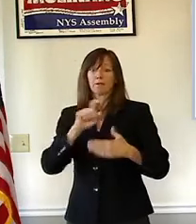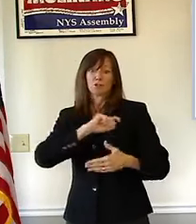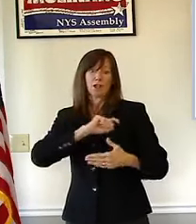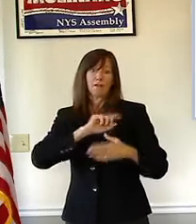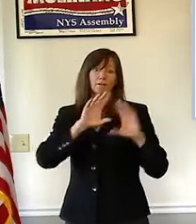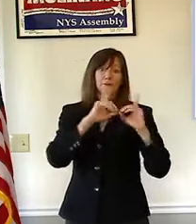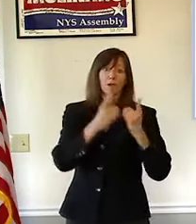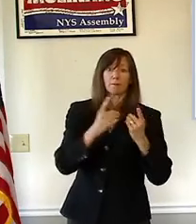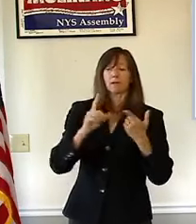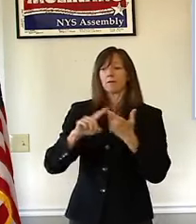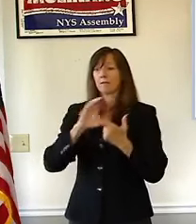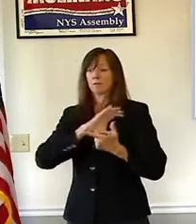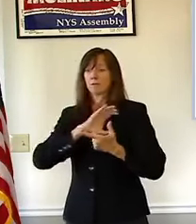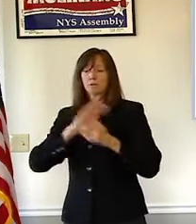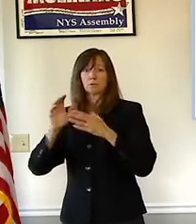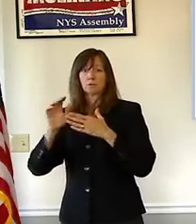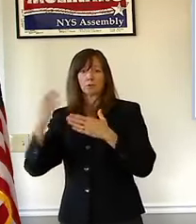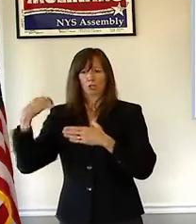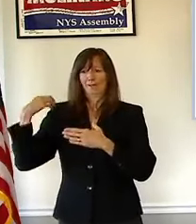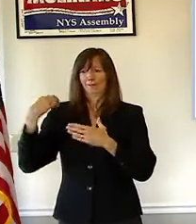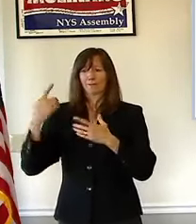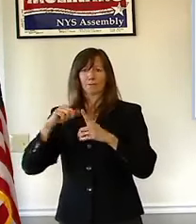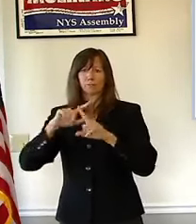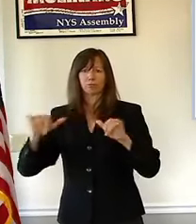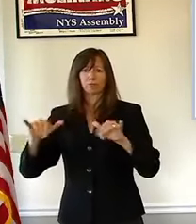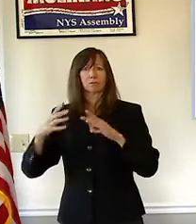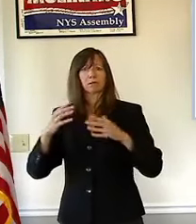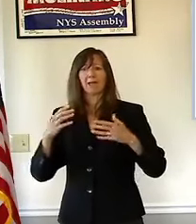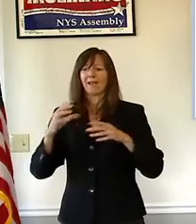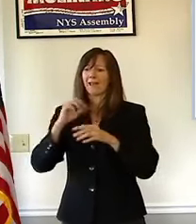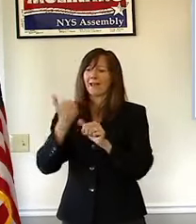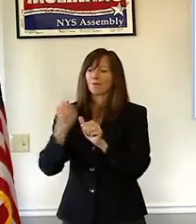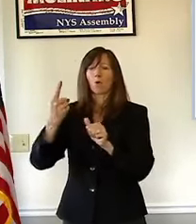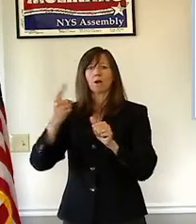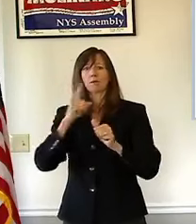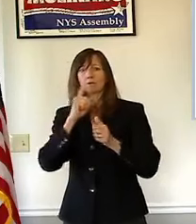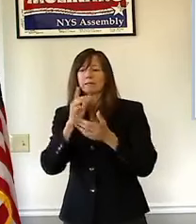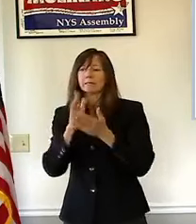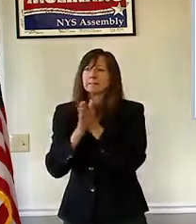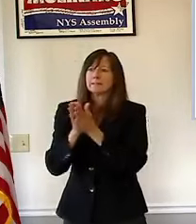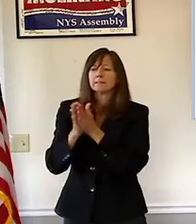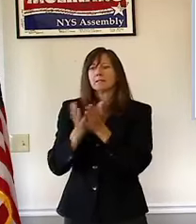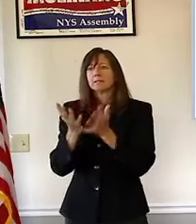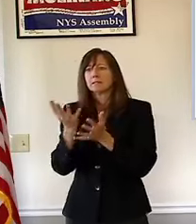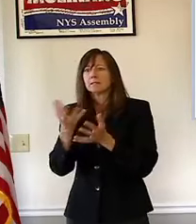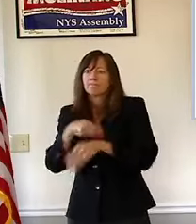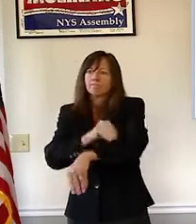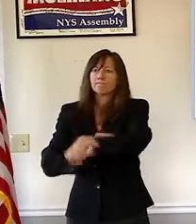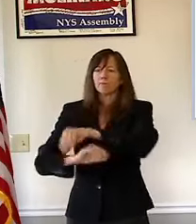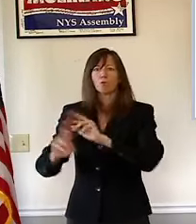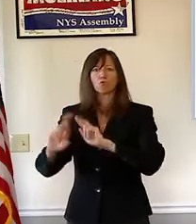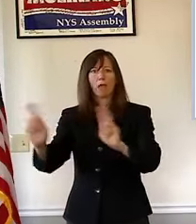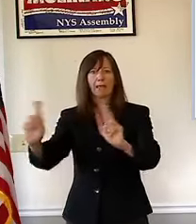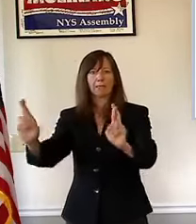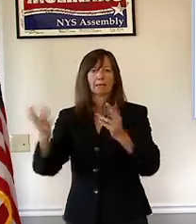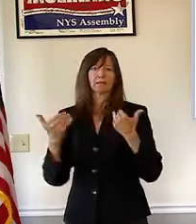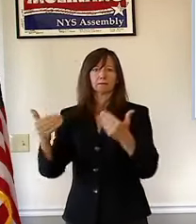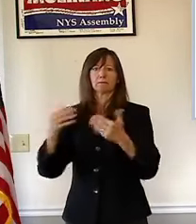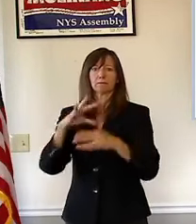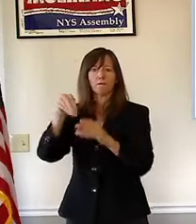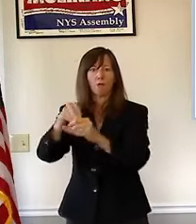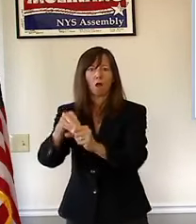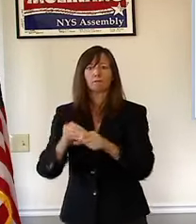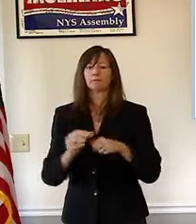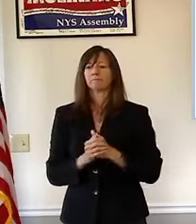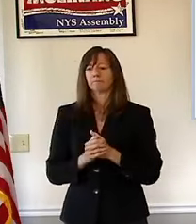police chiefs in particular are really earnestly committed to doing this. And we're going to have this collaborative approach. Ken referenced the